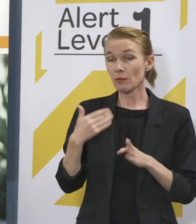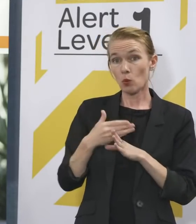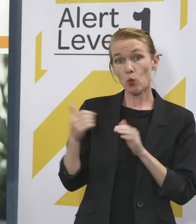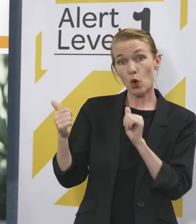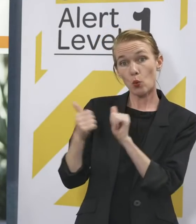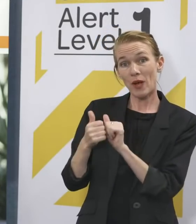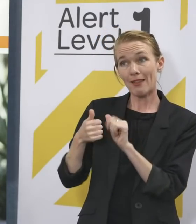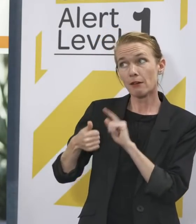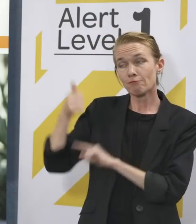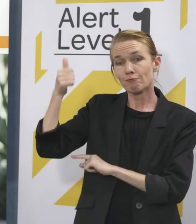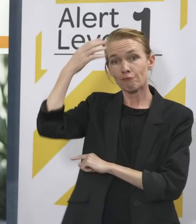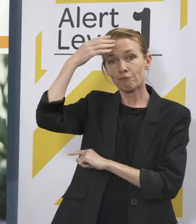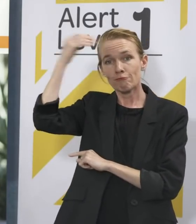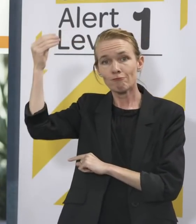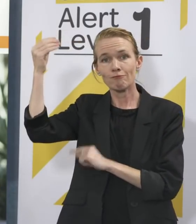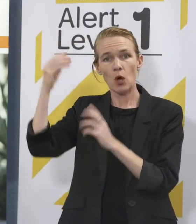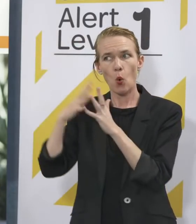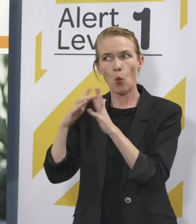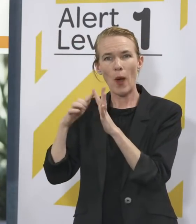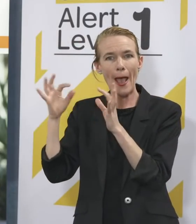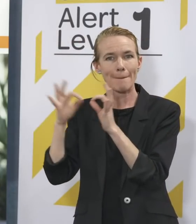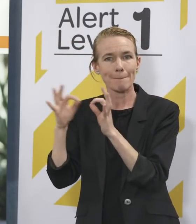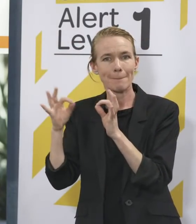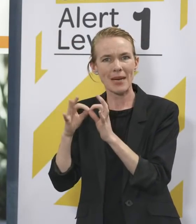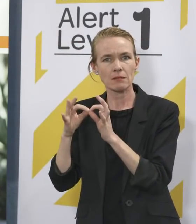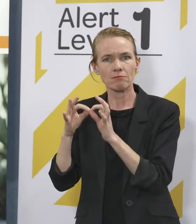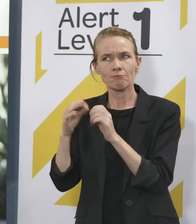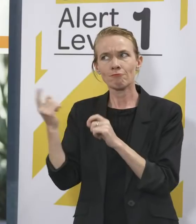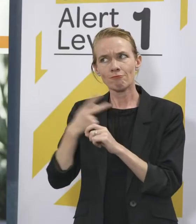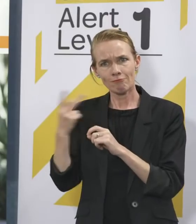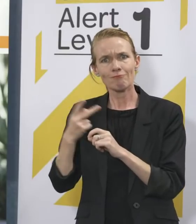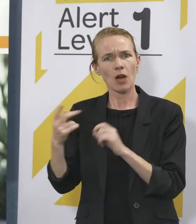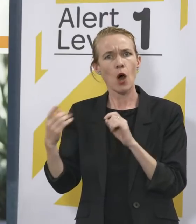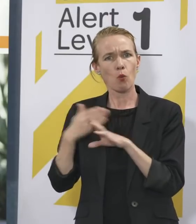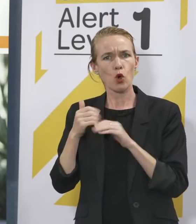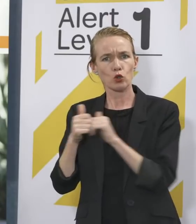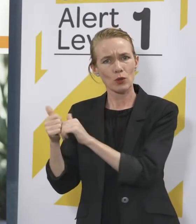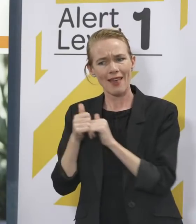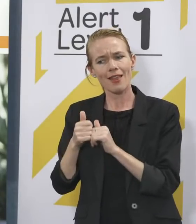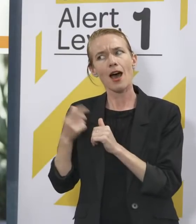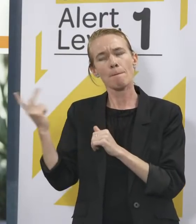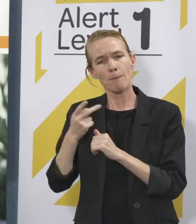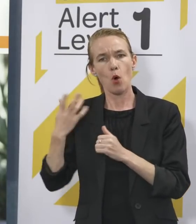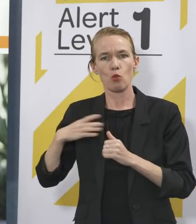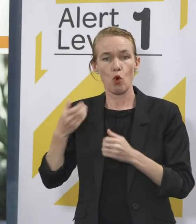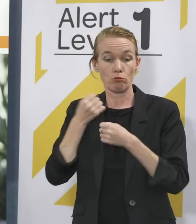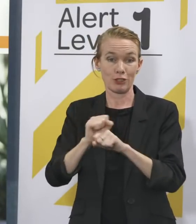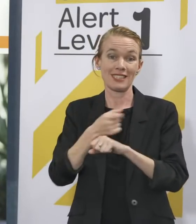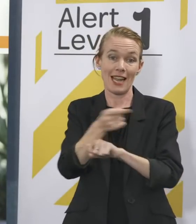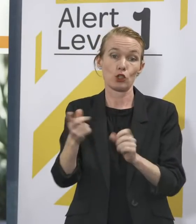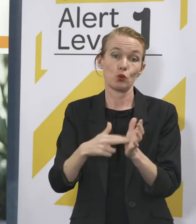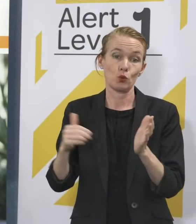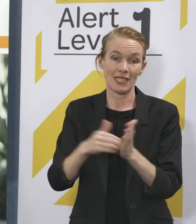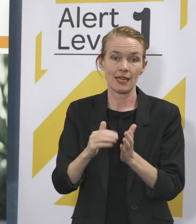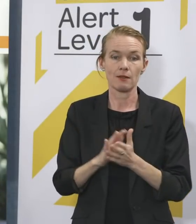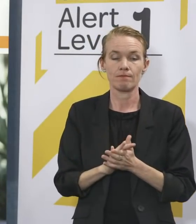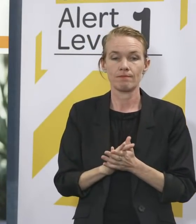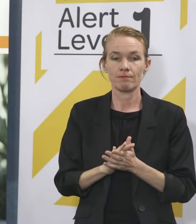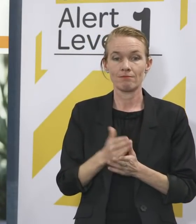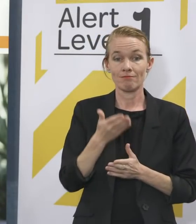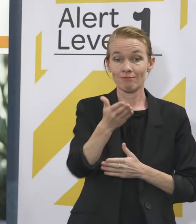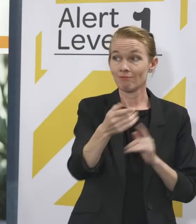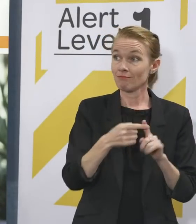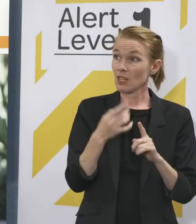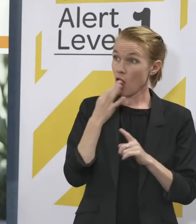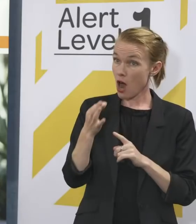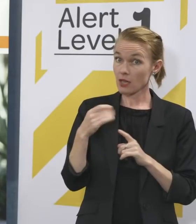We're both committed to and focused on doing the best for New Zealand and New Zealanders. How would you categorise your relationship with David Clark at the moment? Very